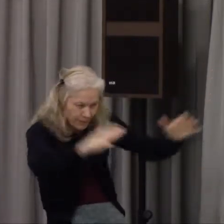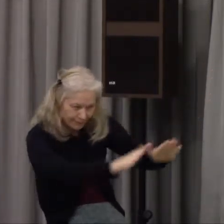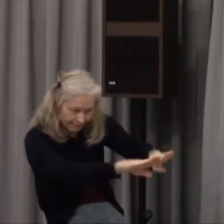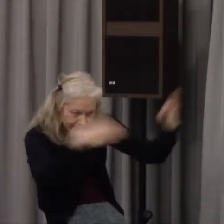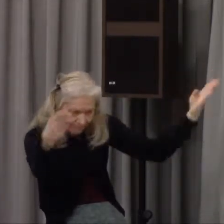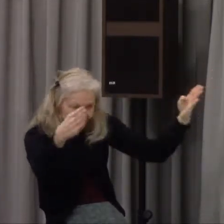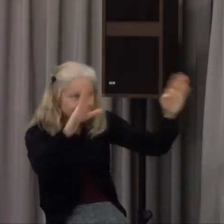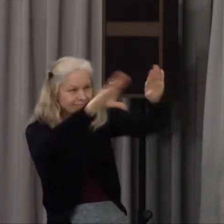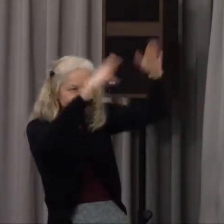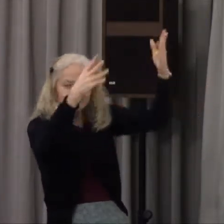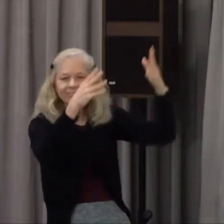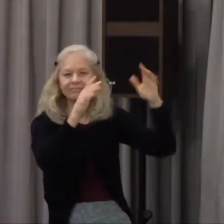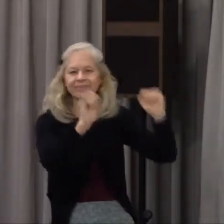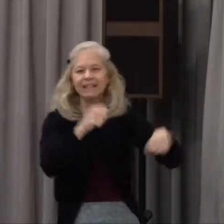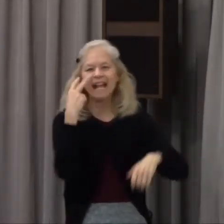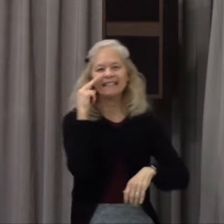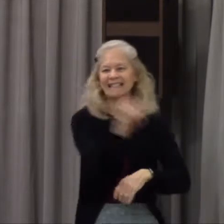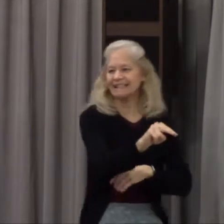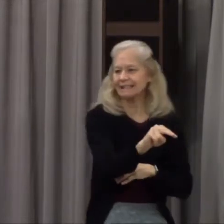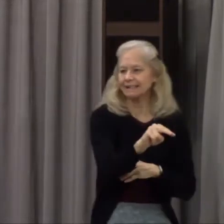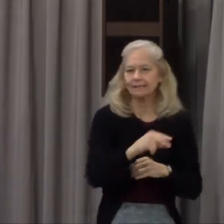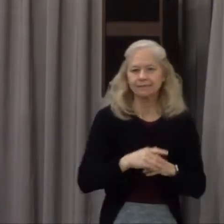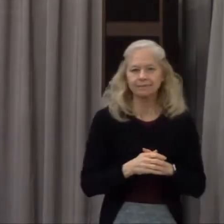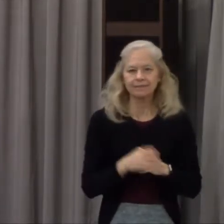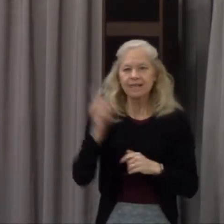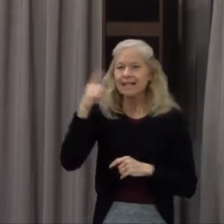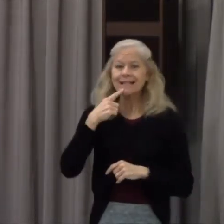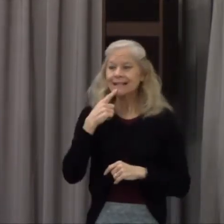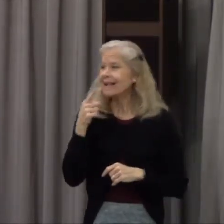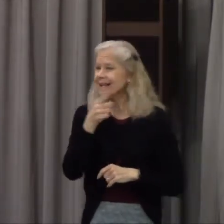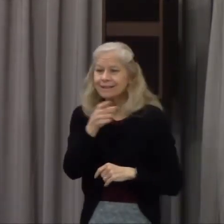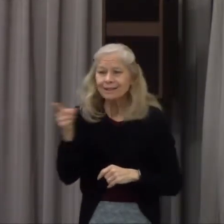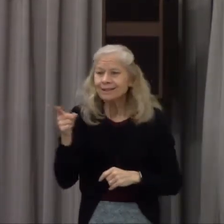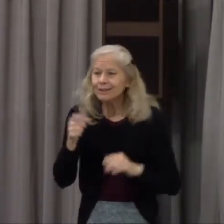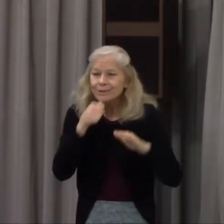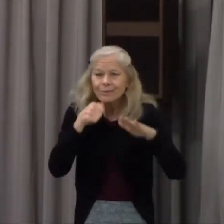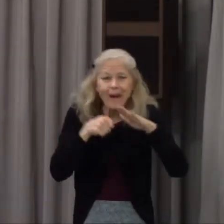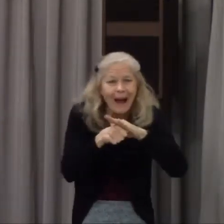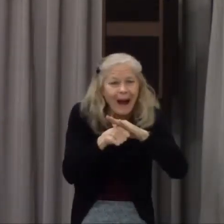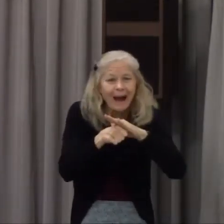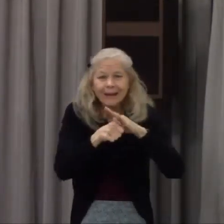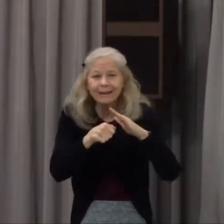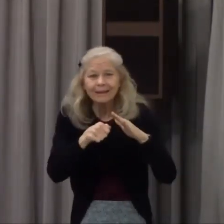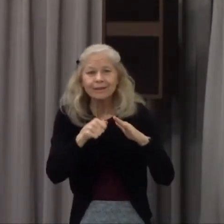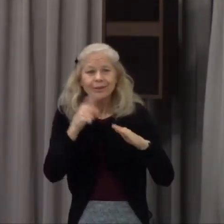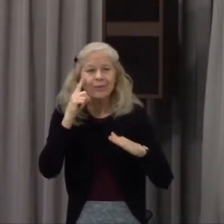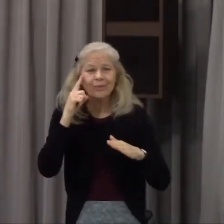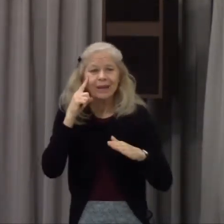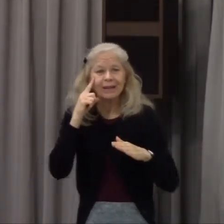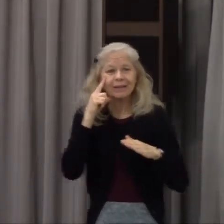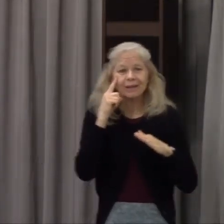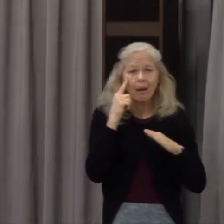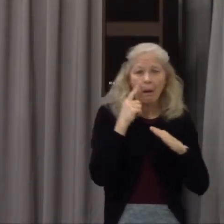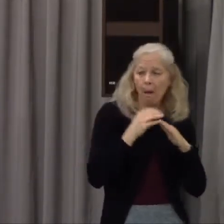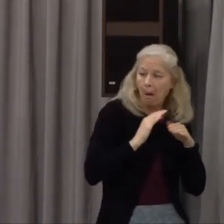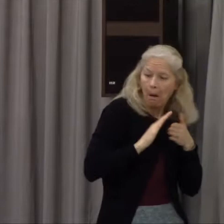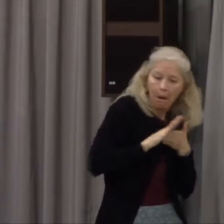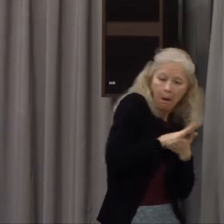me. I see it all. And by the way, I see it all the time. It's all laid